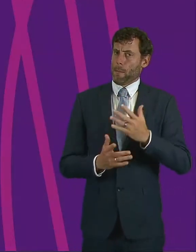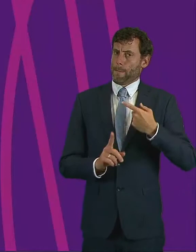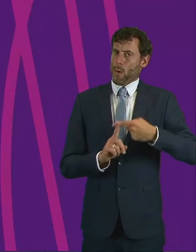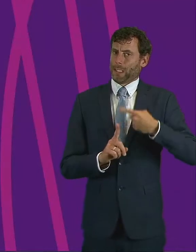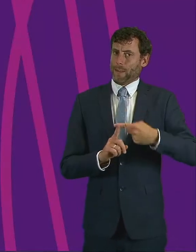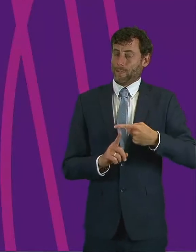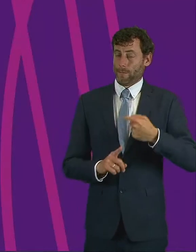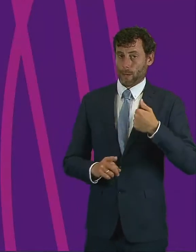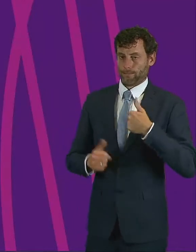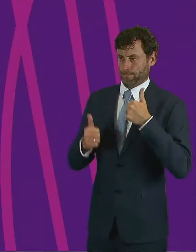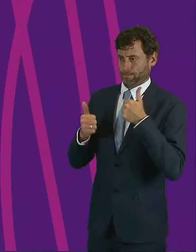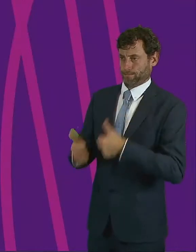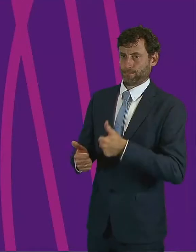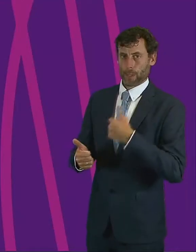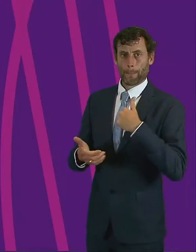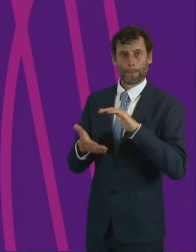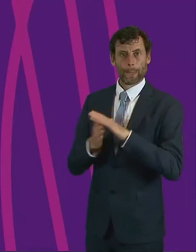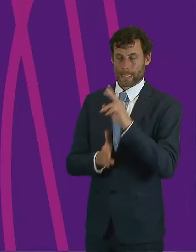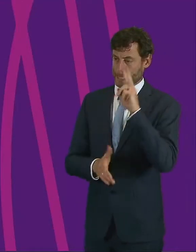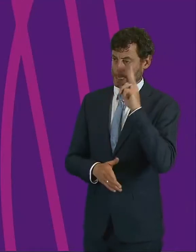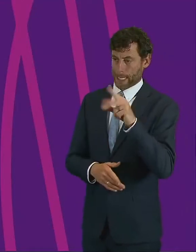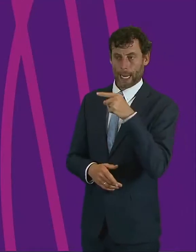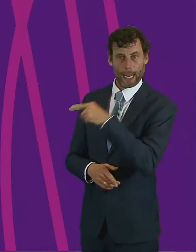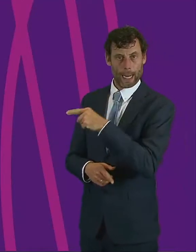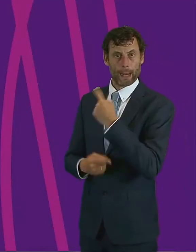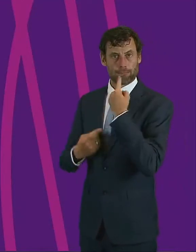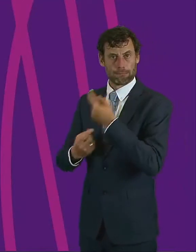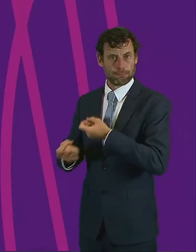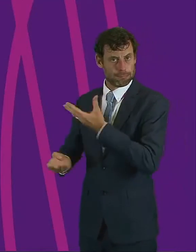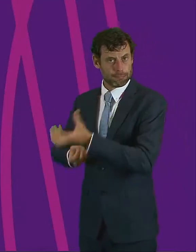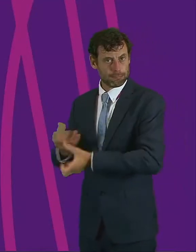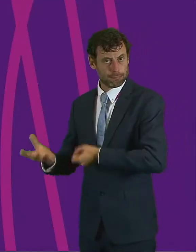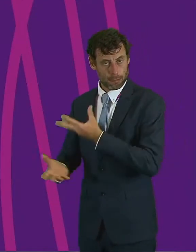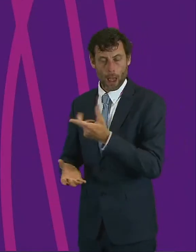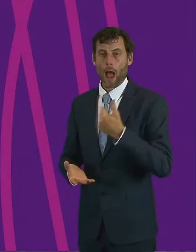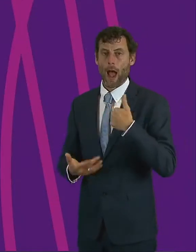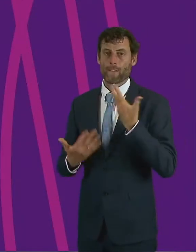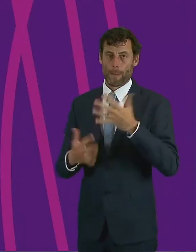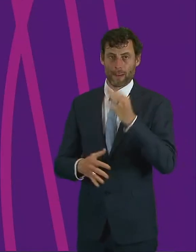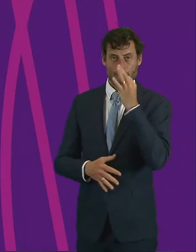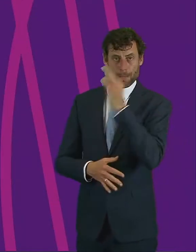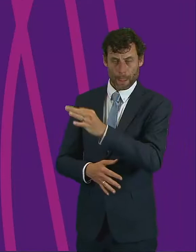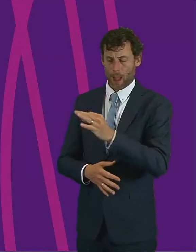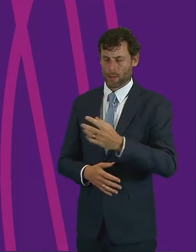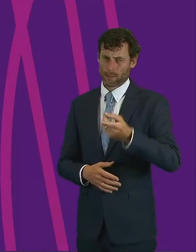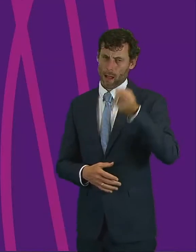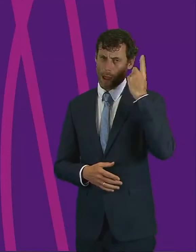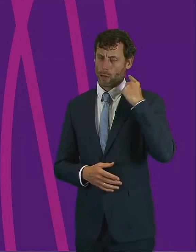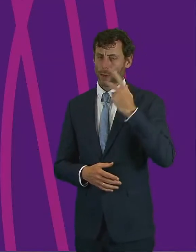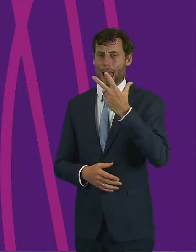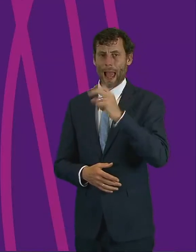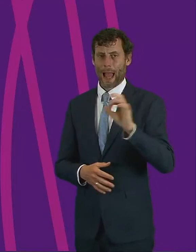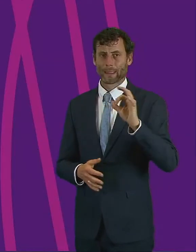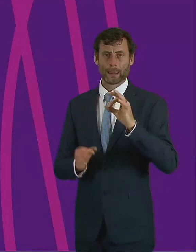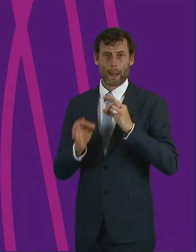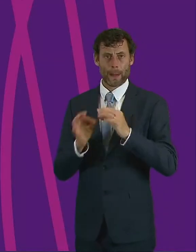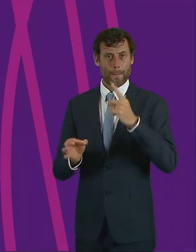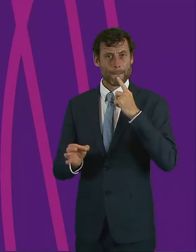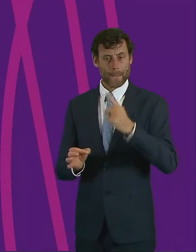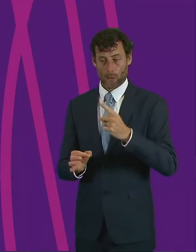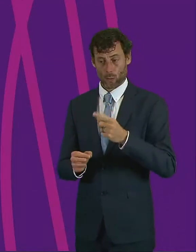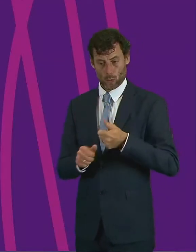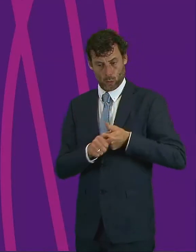billion stimulus package from the UK Government to build a strong, green and inclusive economic recovery. That would be